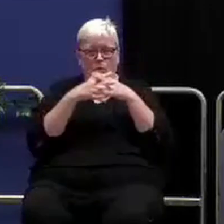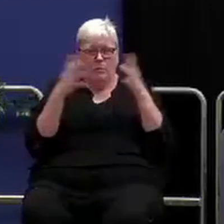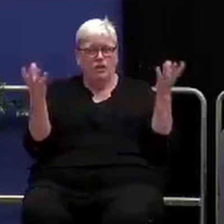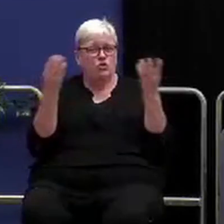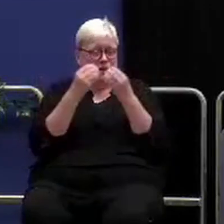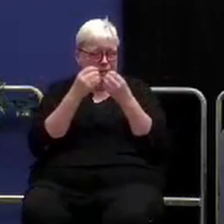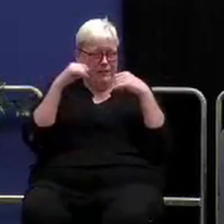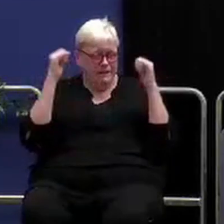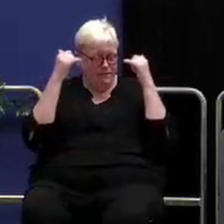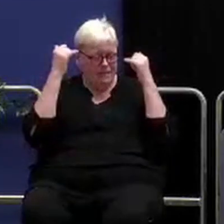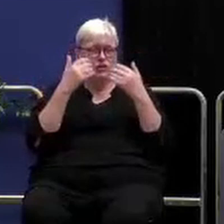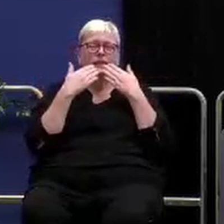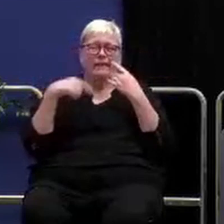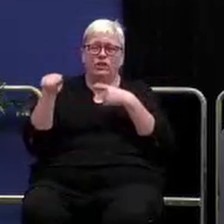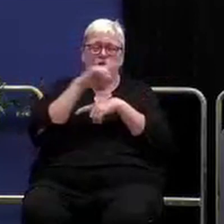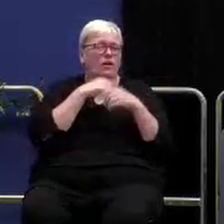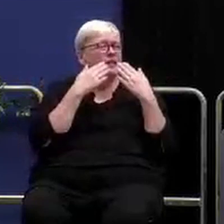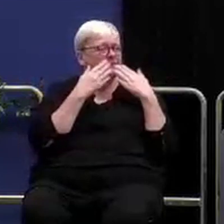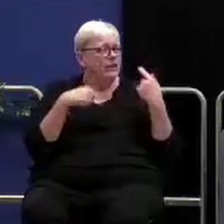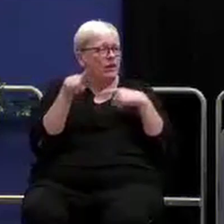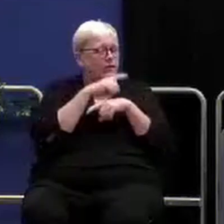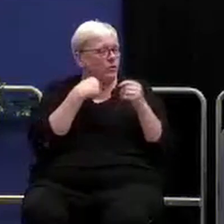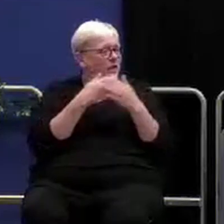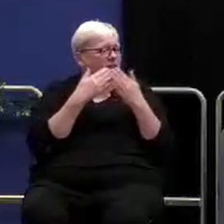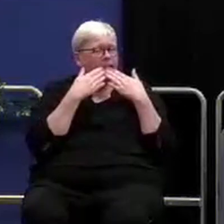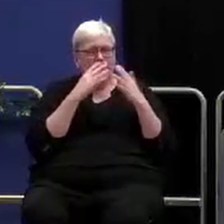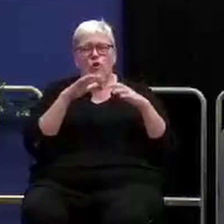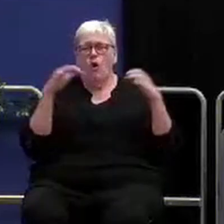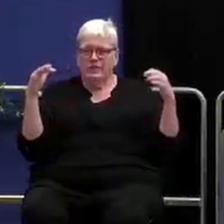festival. So thank you to you guys, and thank you so much to the